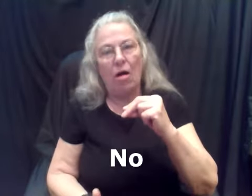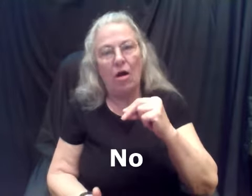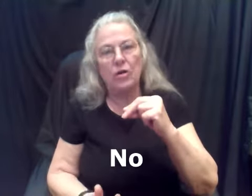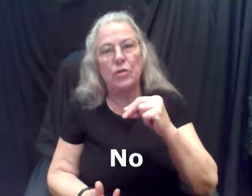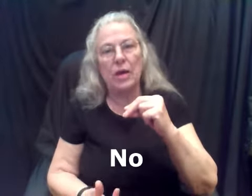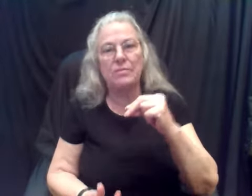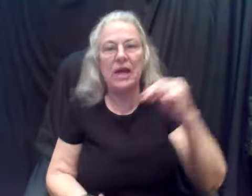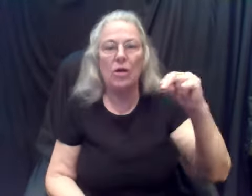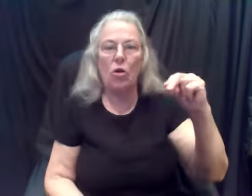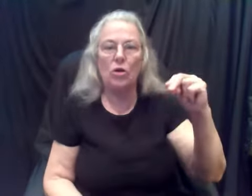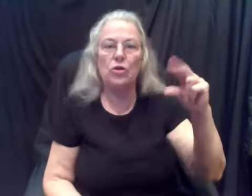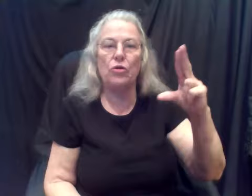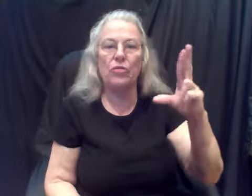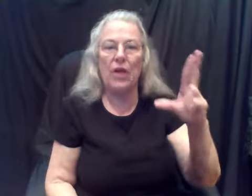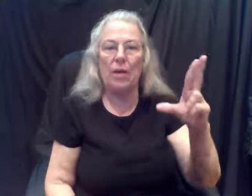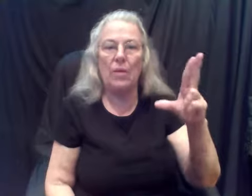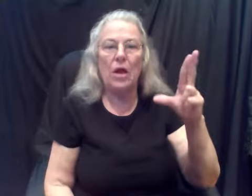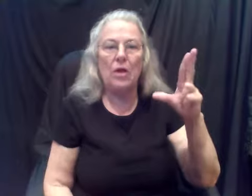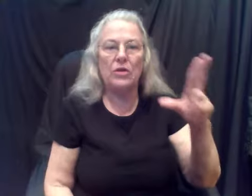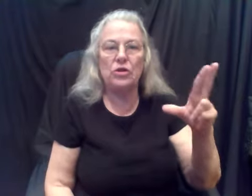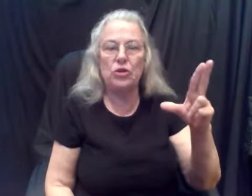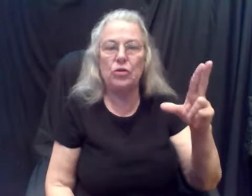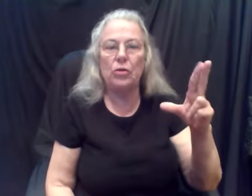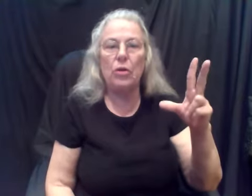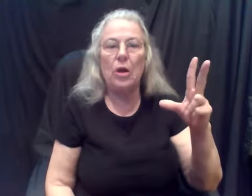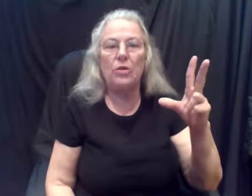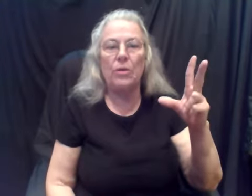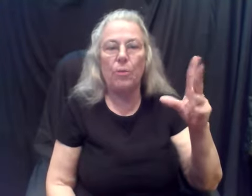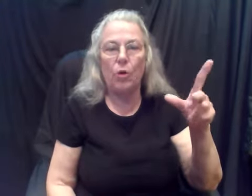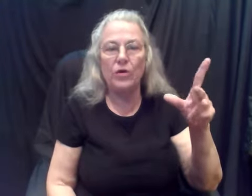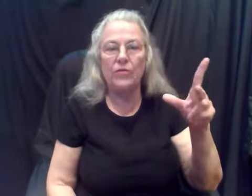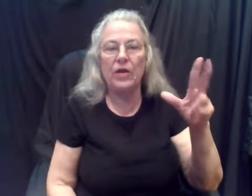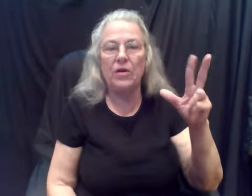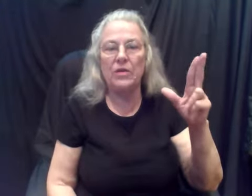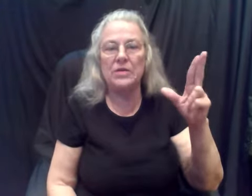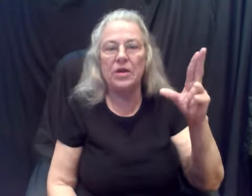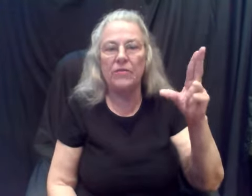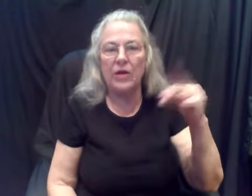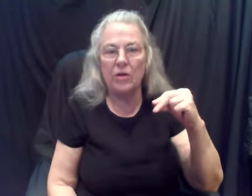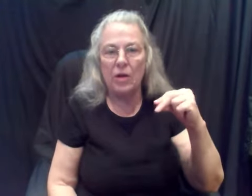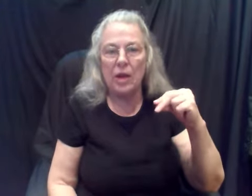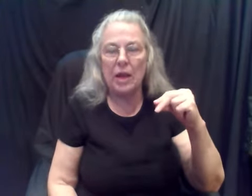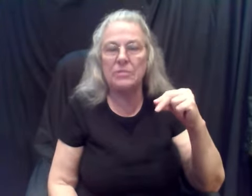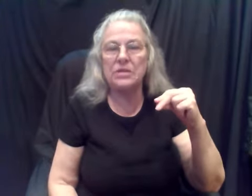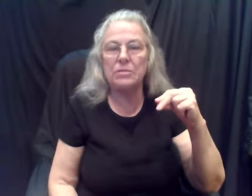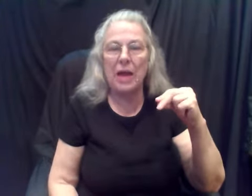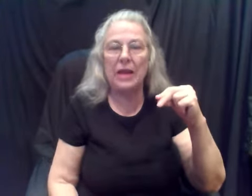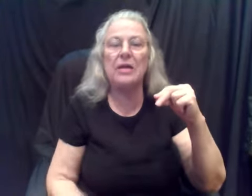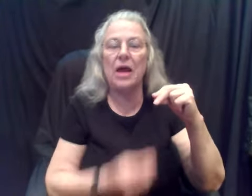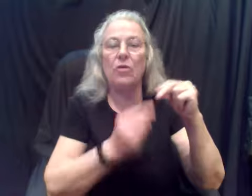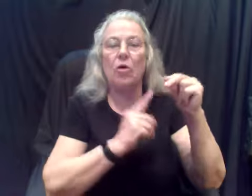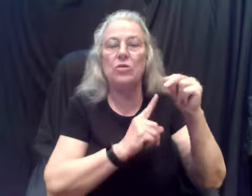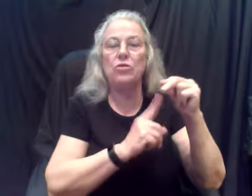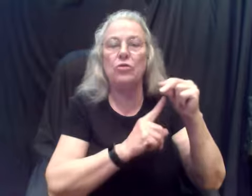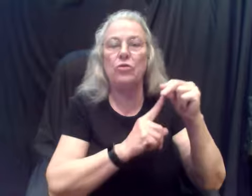you come down onto your thumb. The pointer finger and the center finger come smacking down onto your